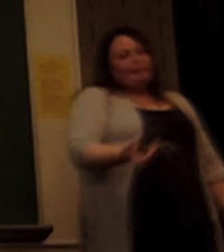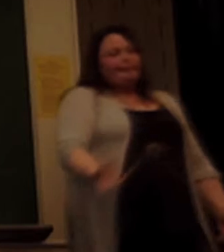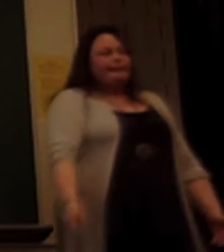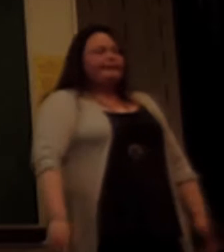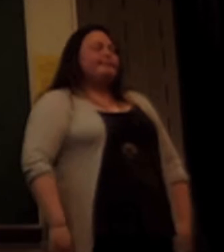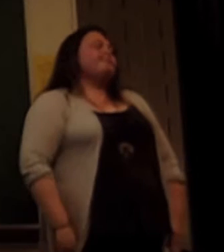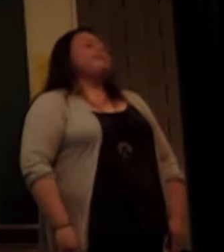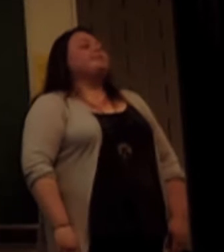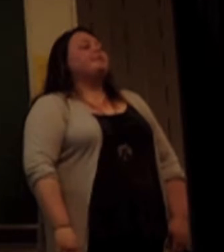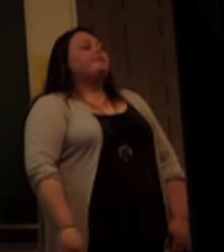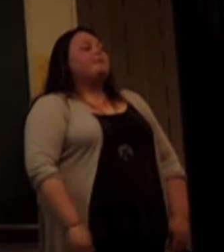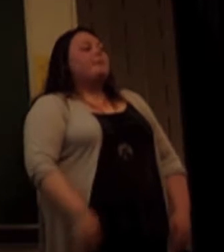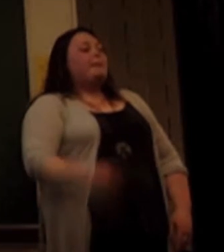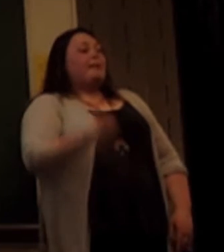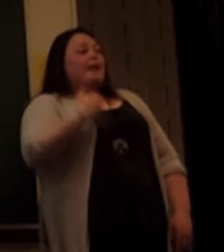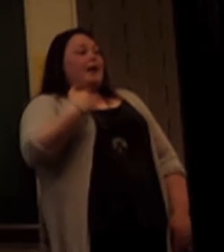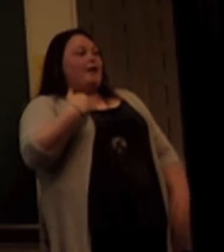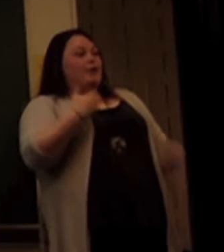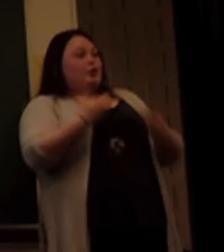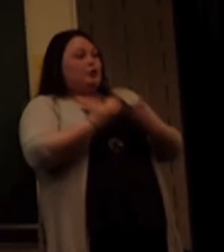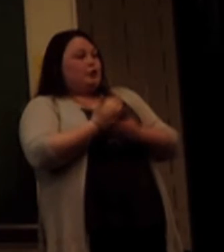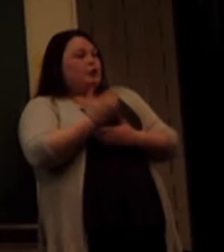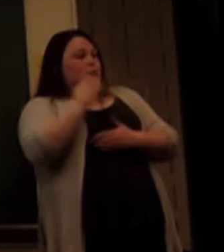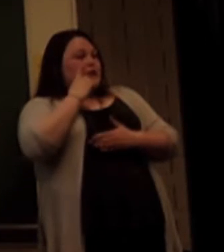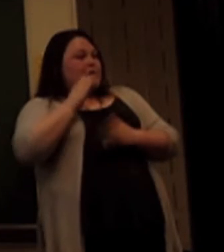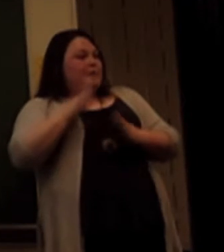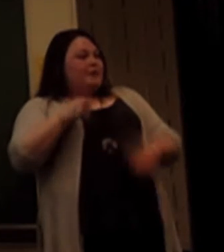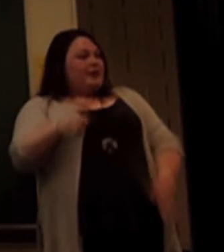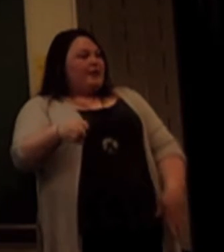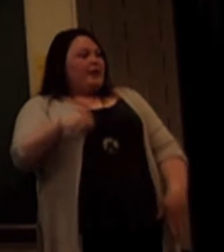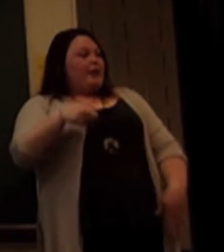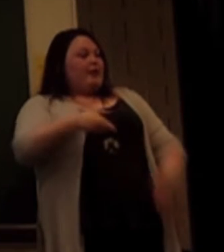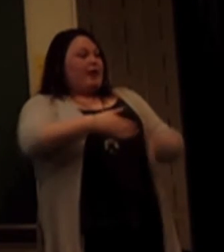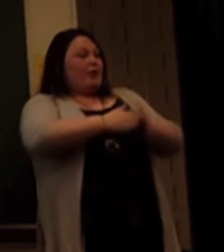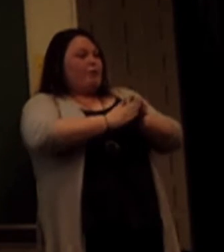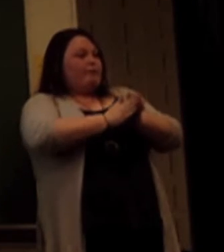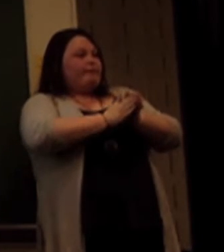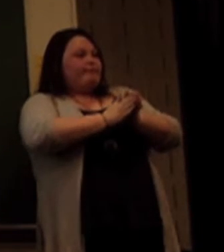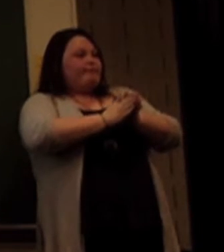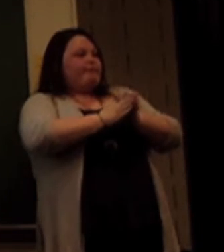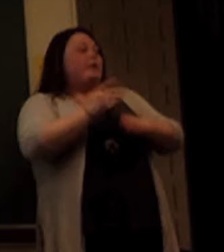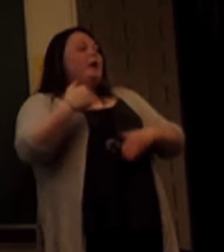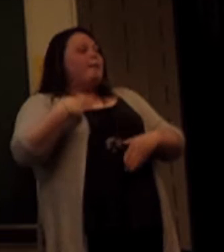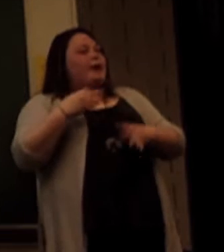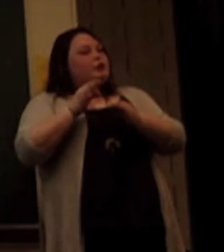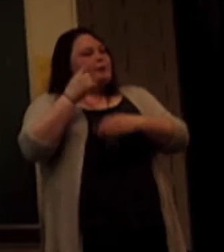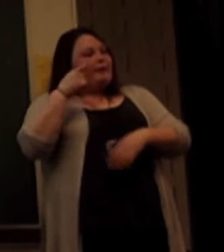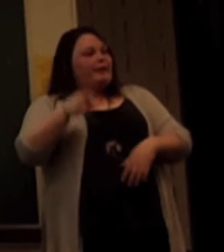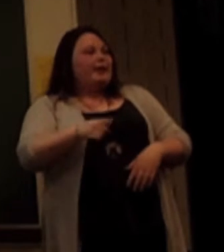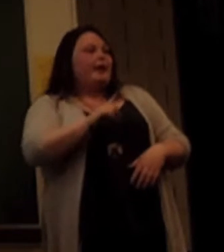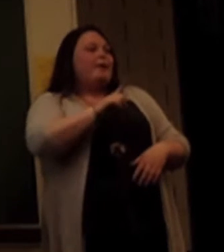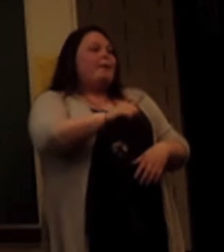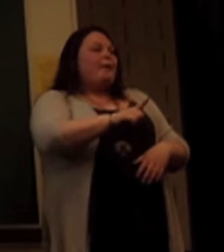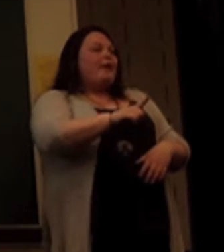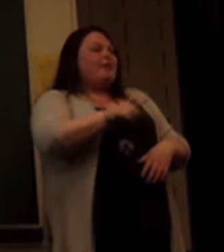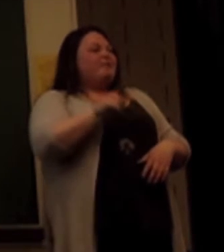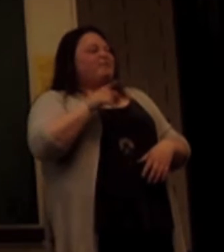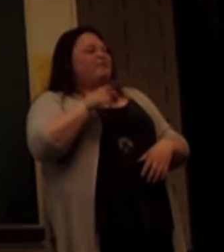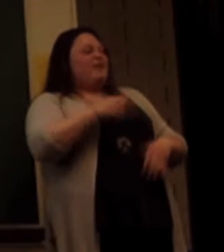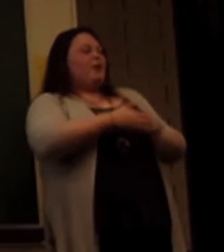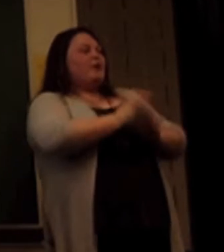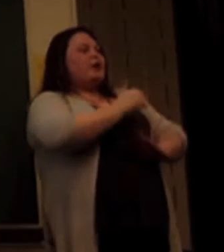was new. So, like, that has nothing to do with me. That's just they wanted somebody who's more experienced in the area. So, I